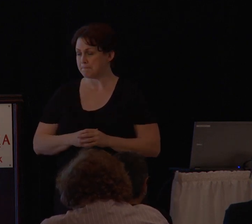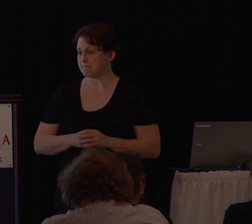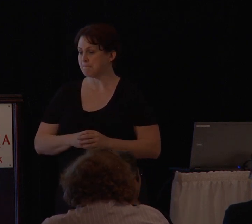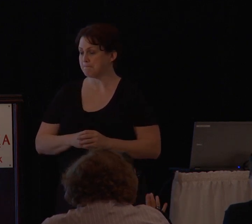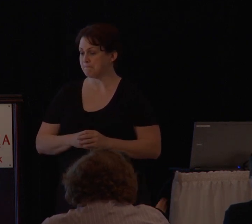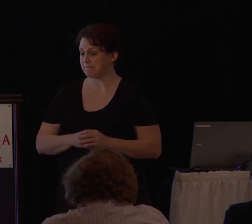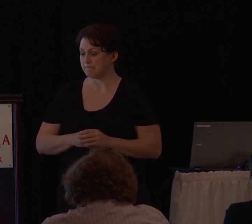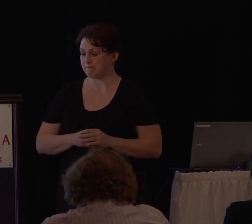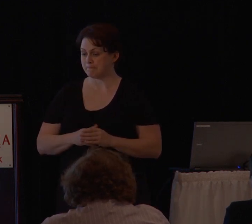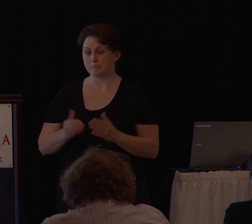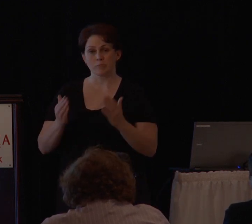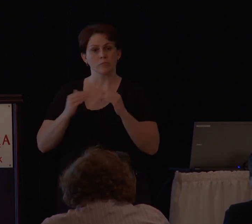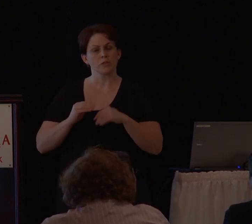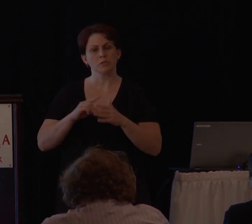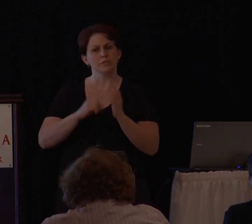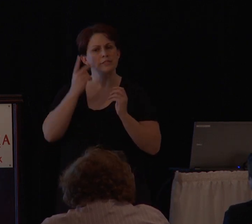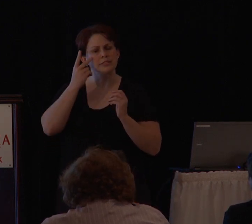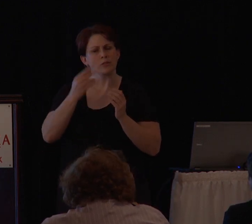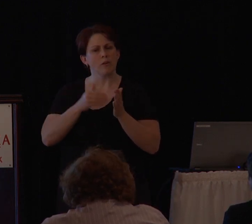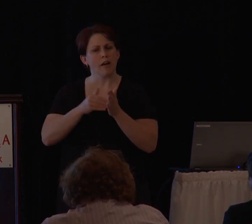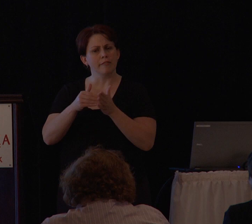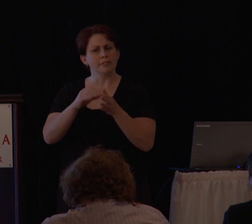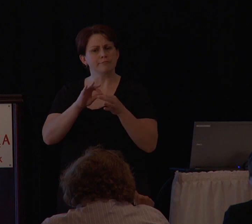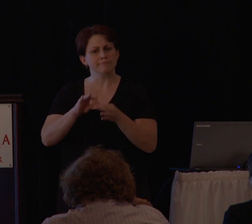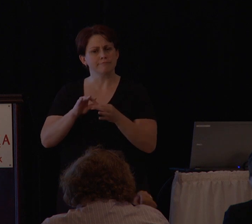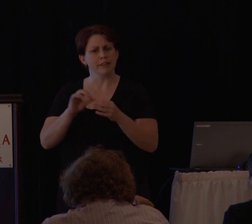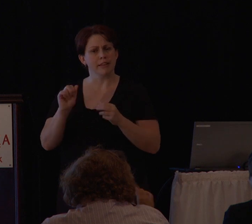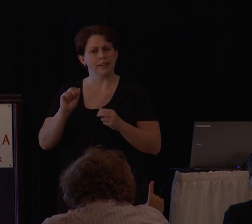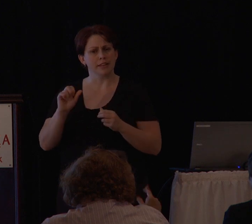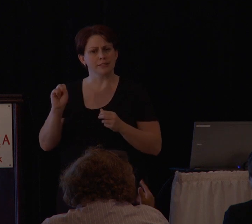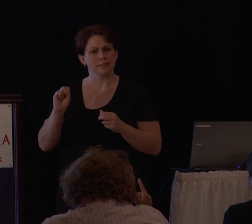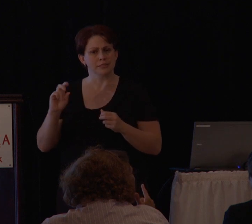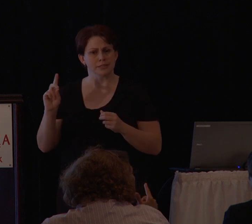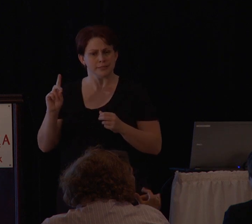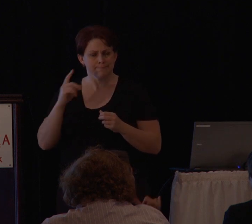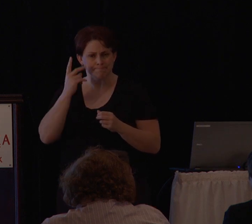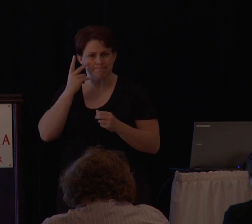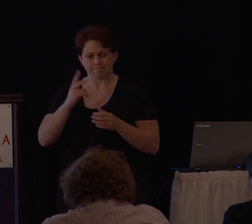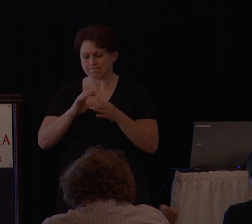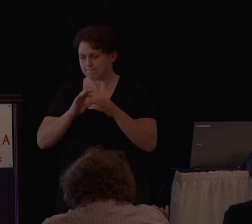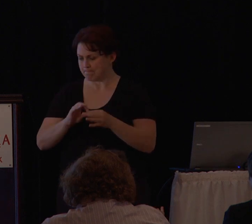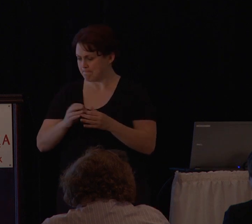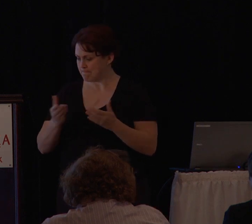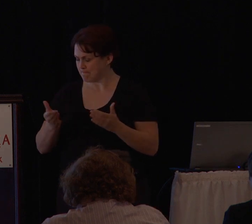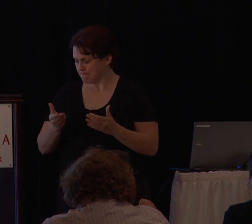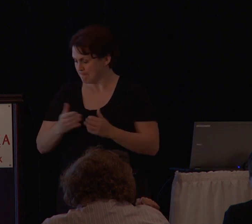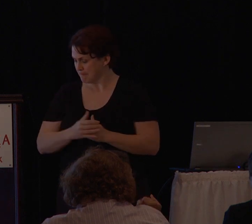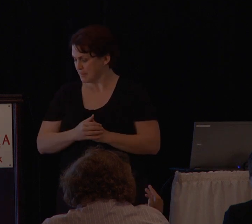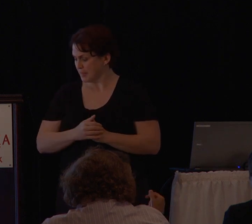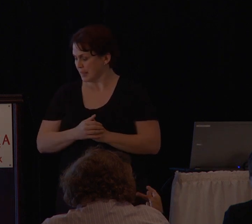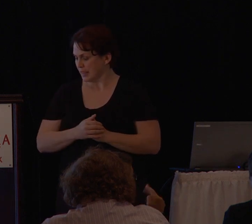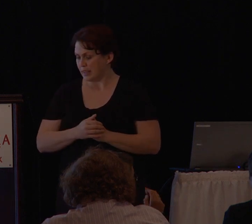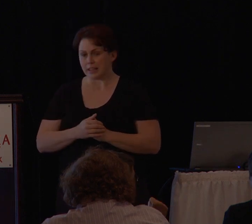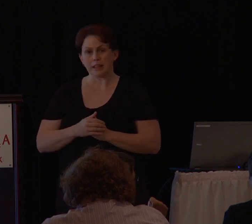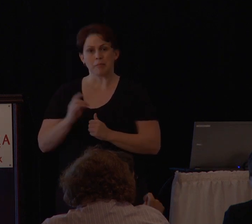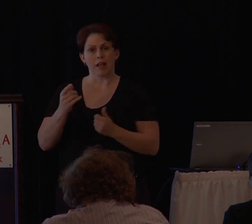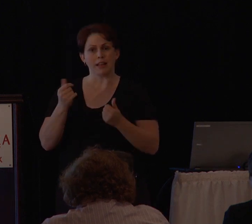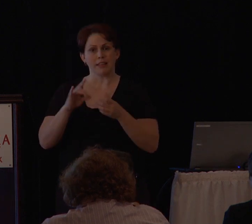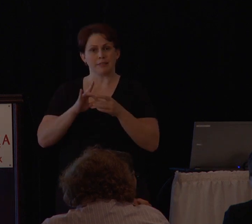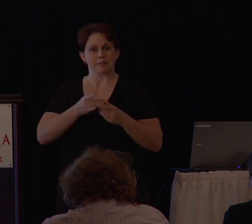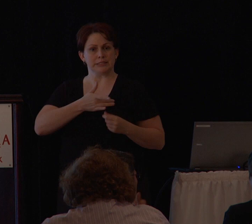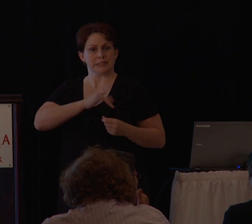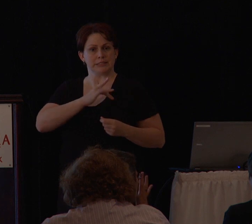common symptoms associated with autism spectrum is a lot of it is to do with